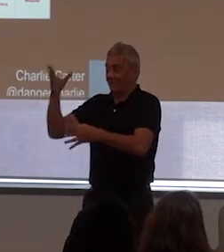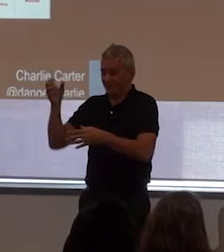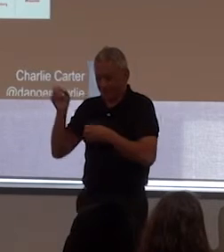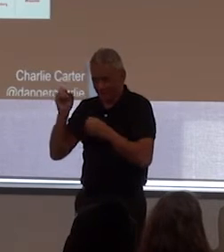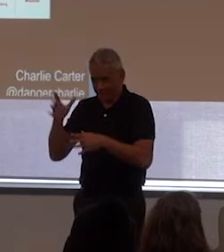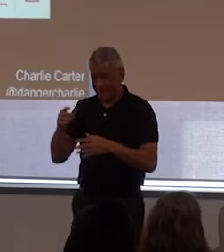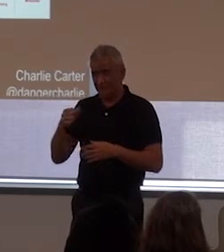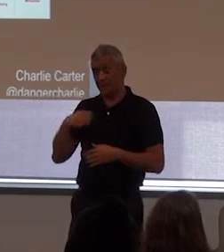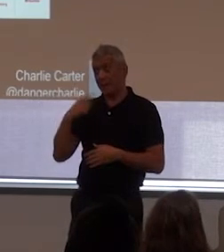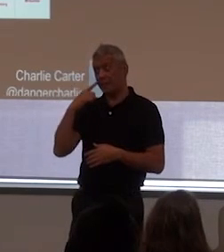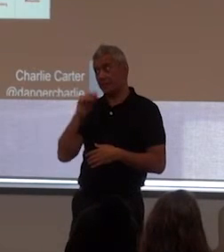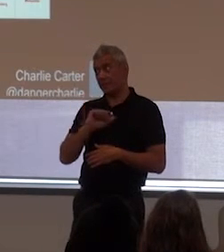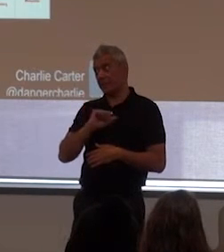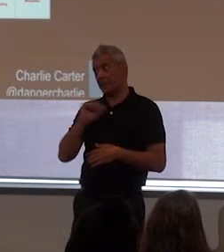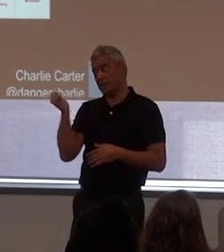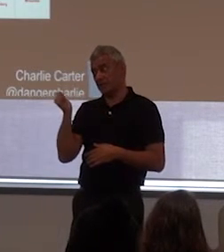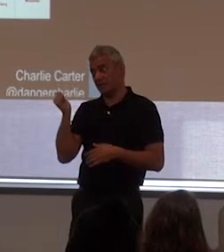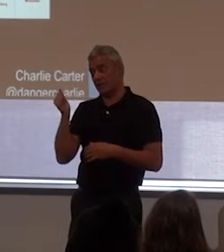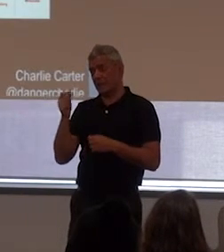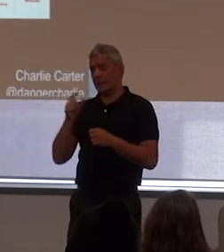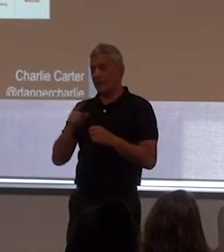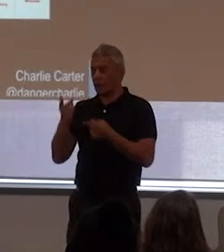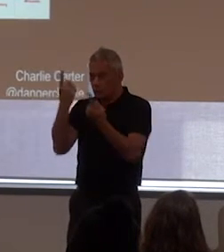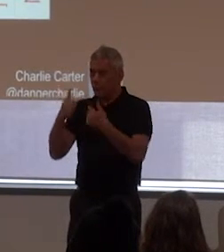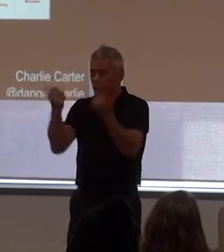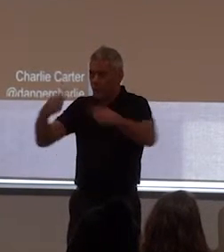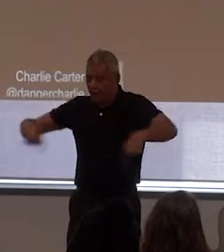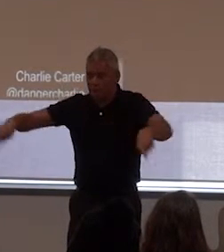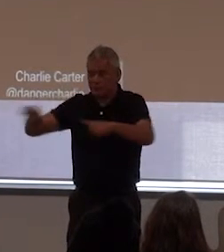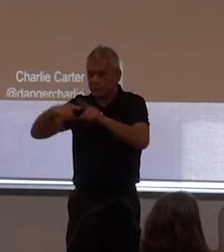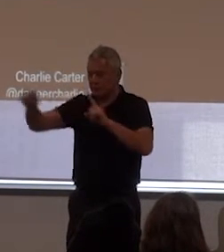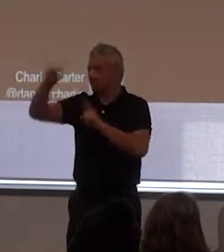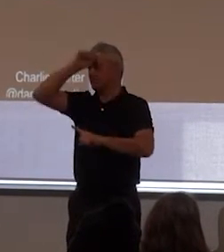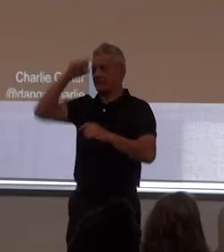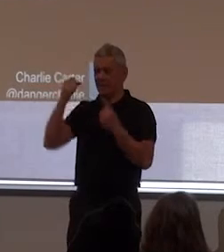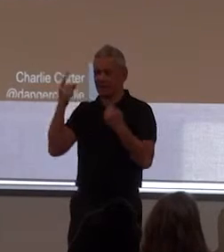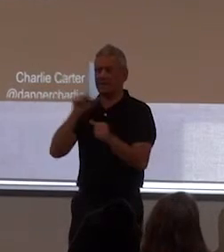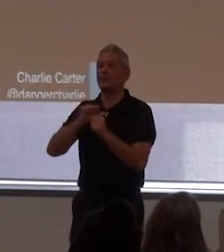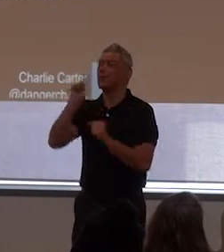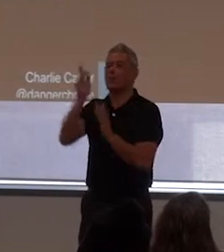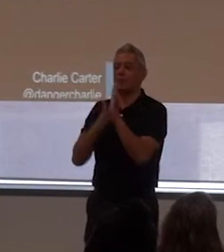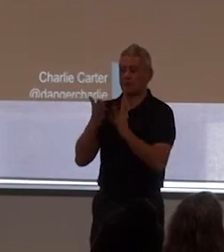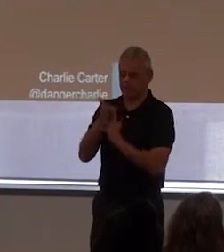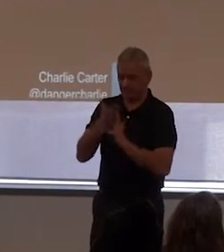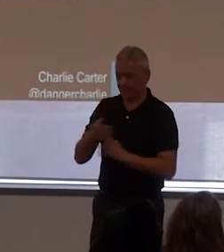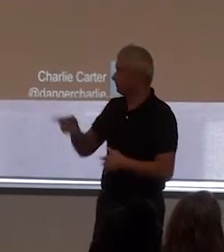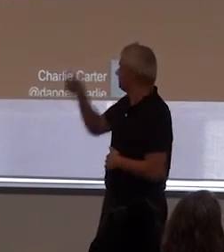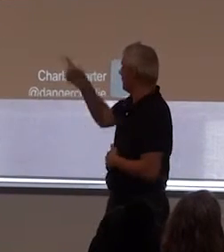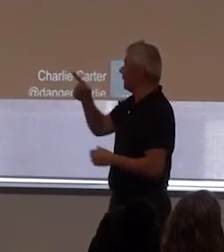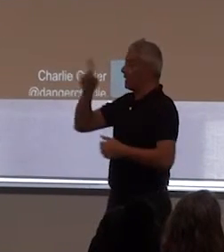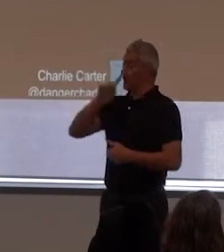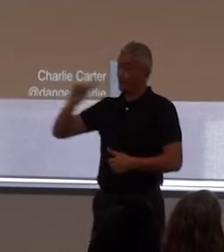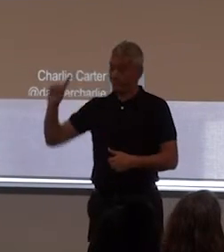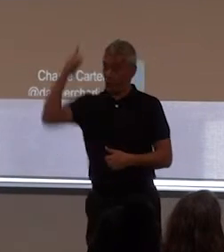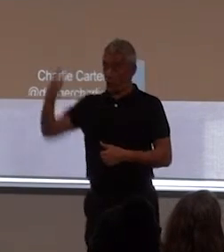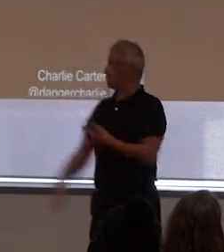think it's going to be a very good introduction to start thinking about accessibility. So number one, people first.